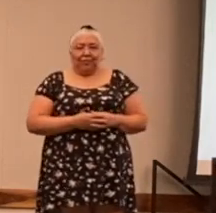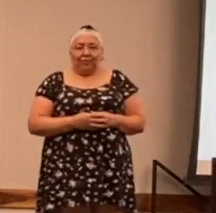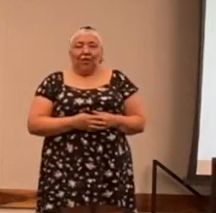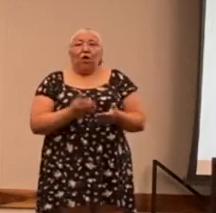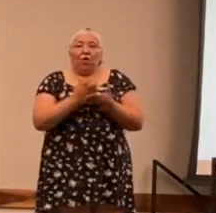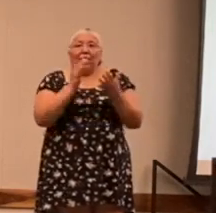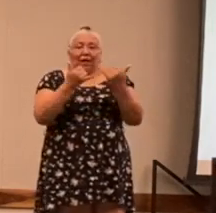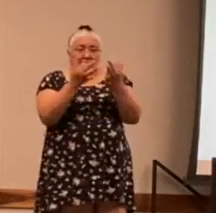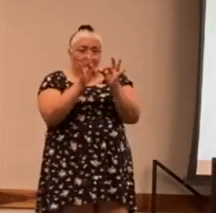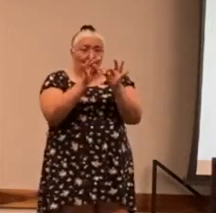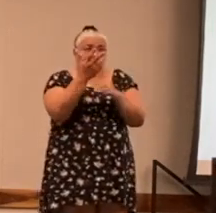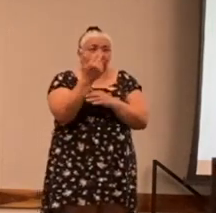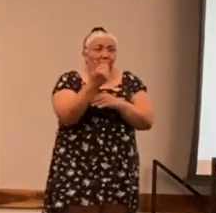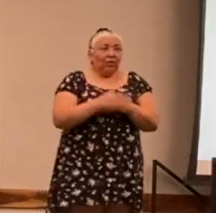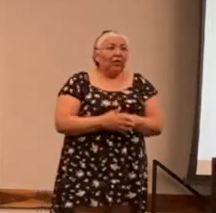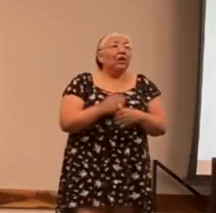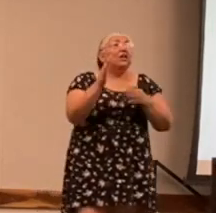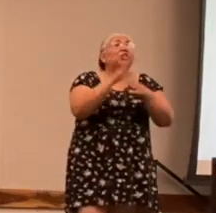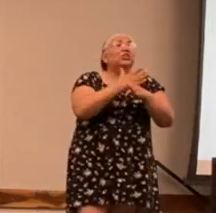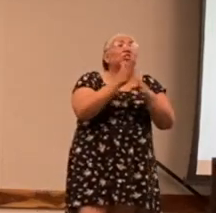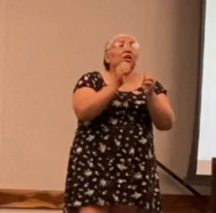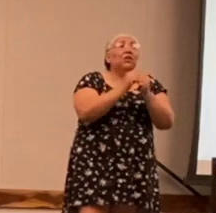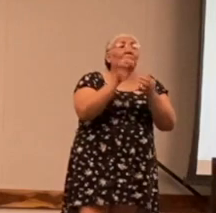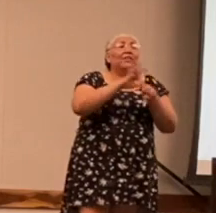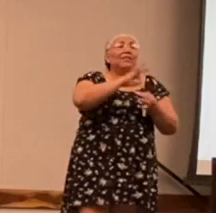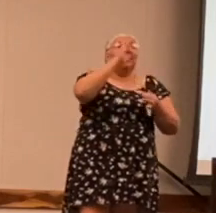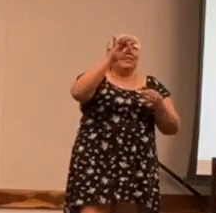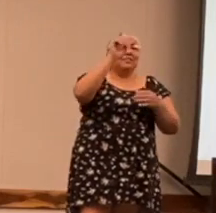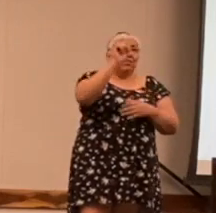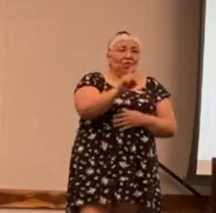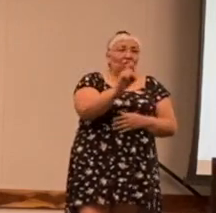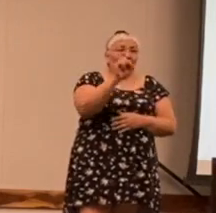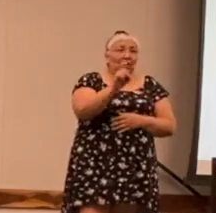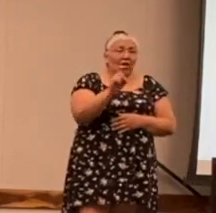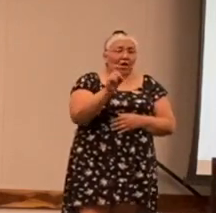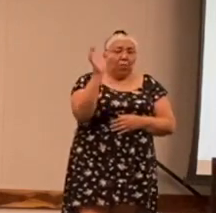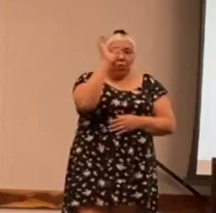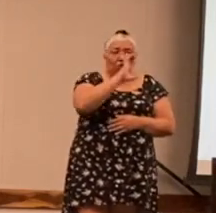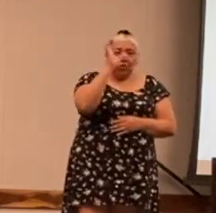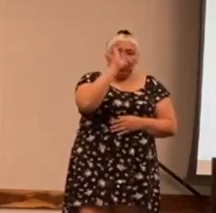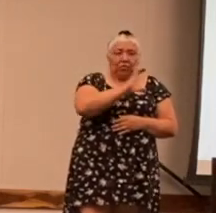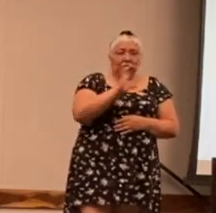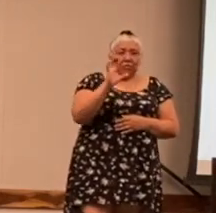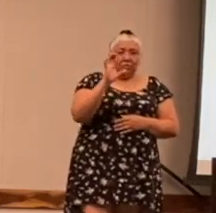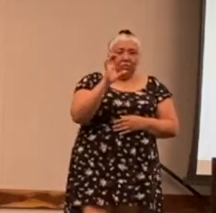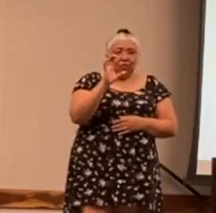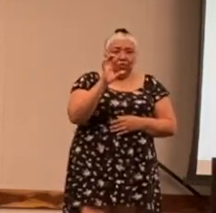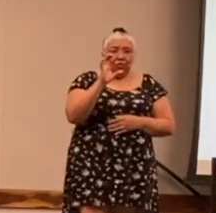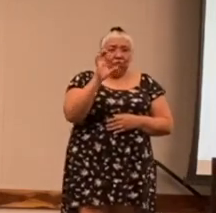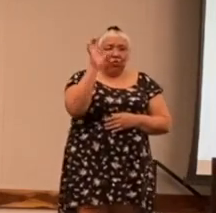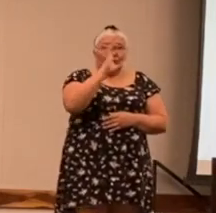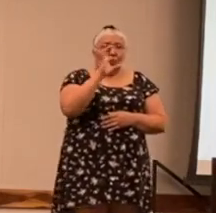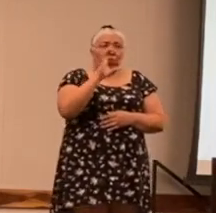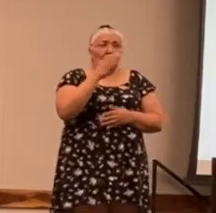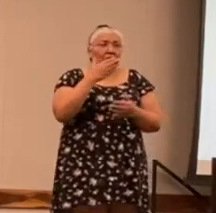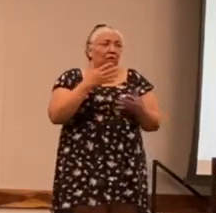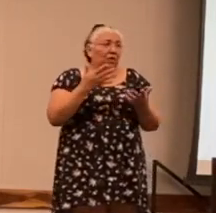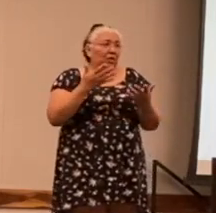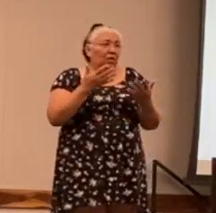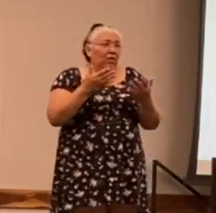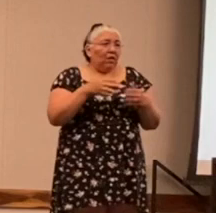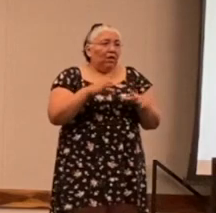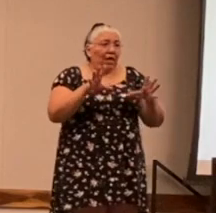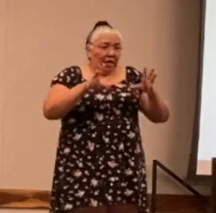All right, verse 13 says, "Share with the saints in their need. Pursue hospitality." Now listen,